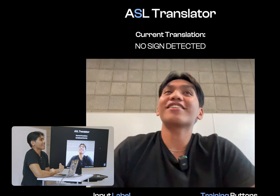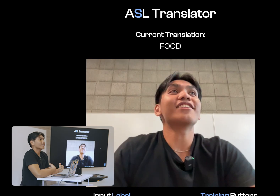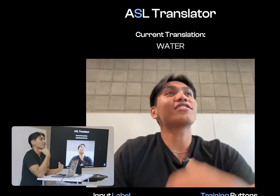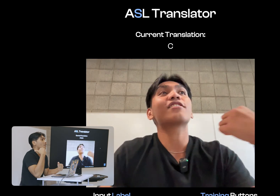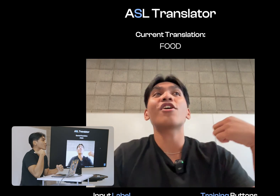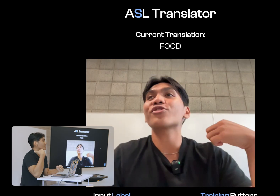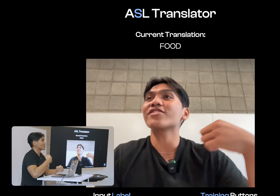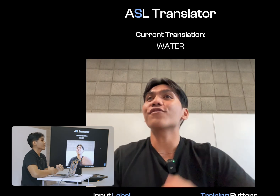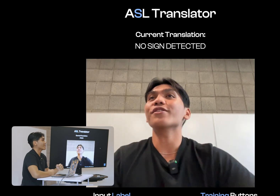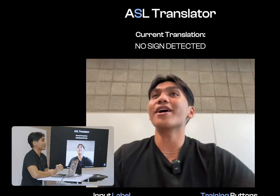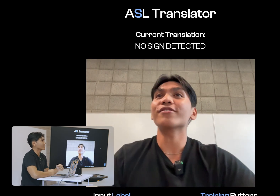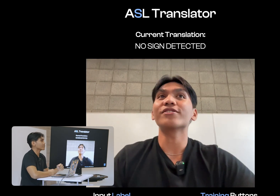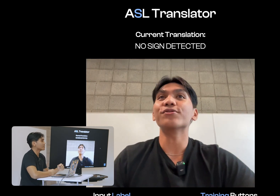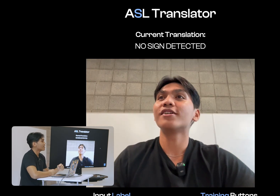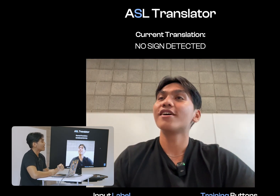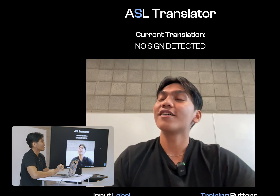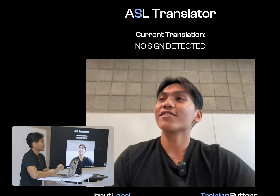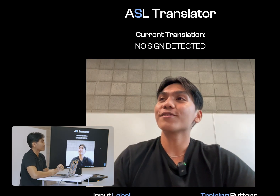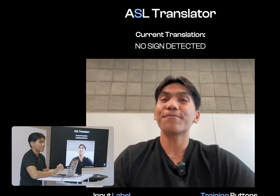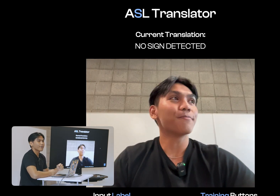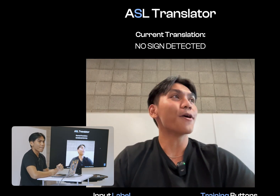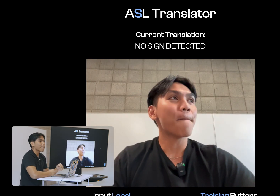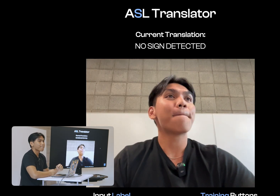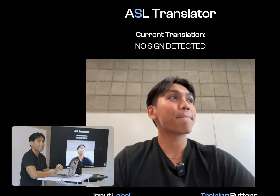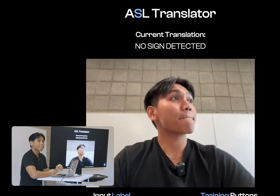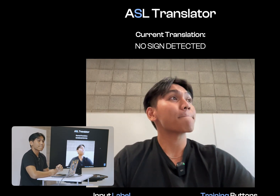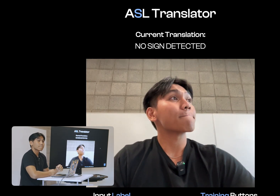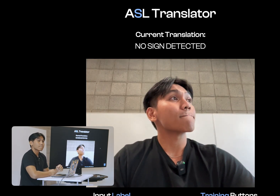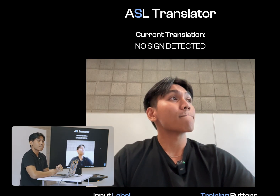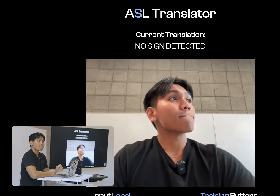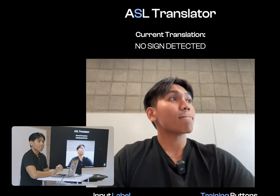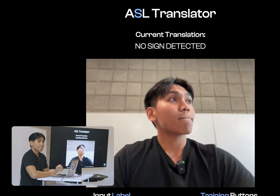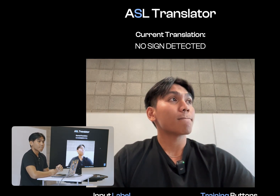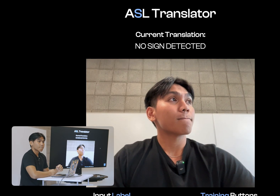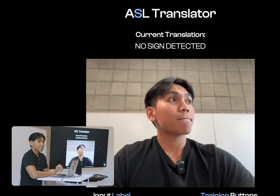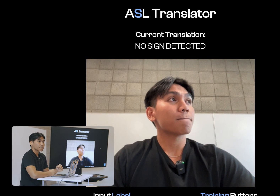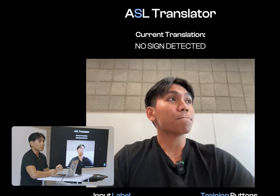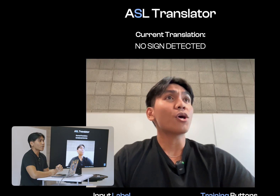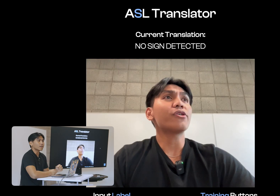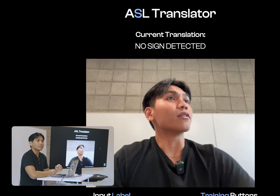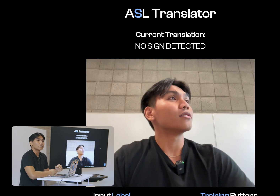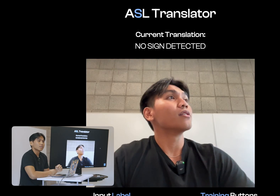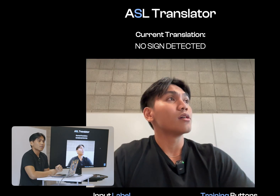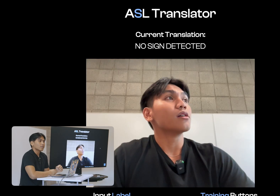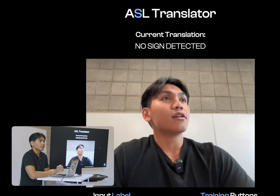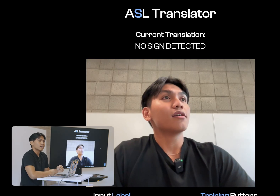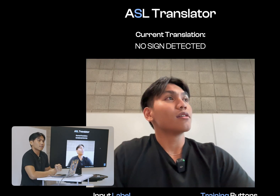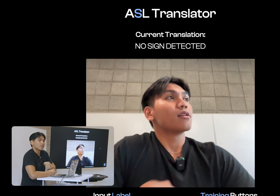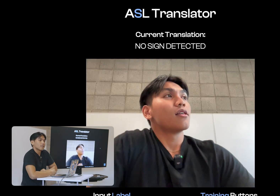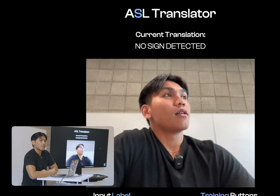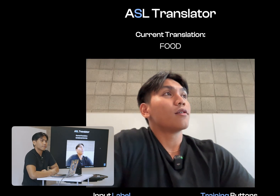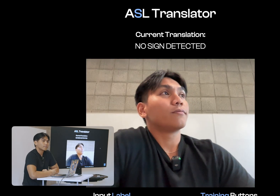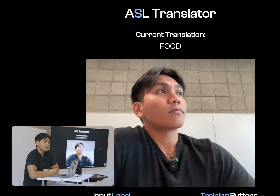recognize, and it's contrasting off of the background too. So yeah. Like, would it help if you were always in front of like a white wall? Oh yeah. Like,